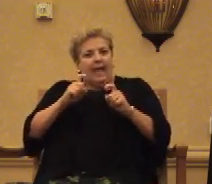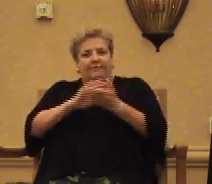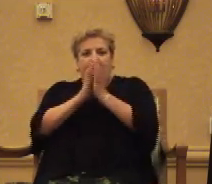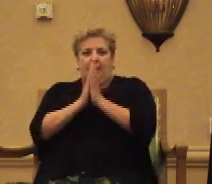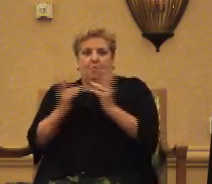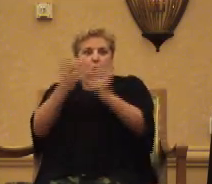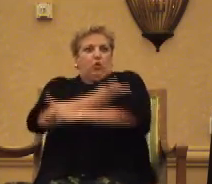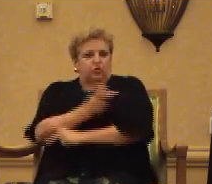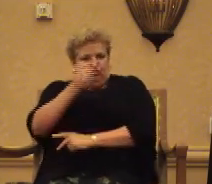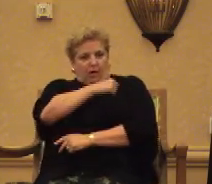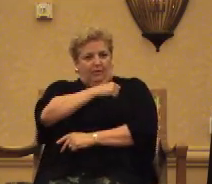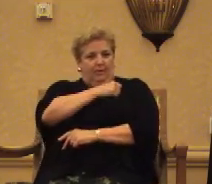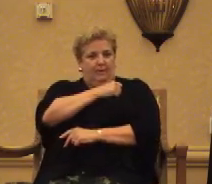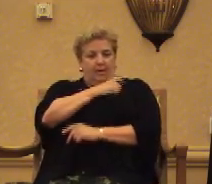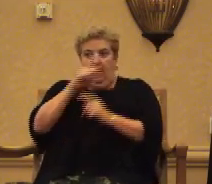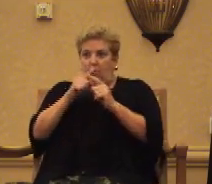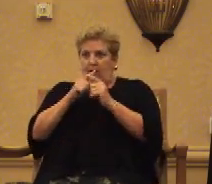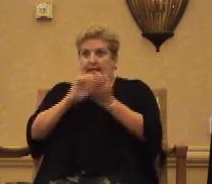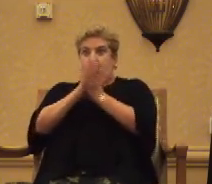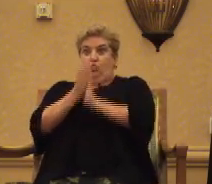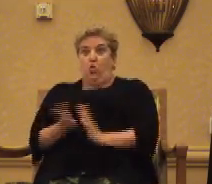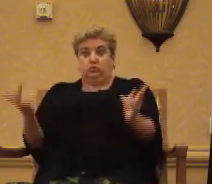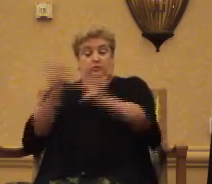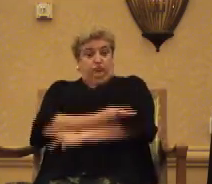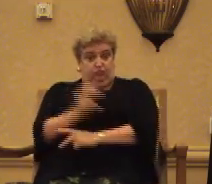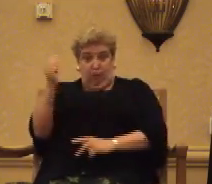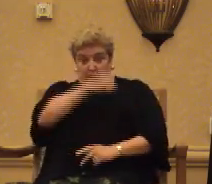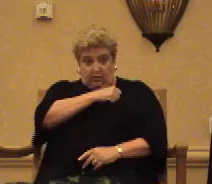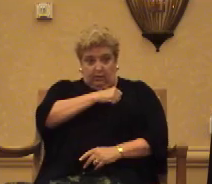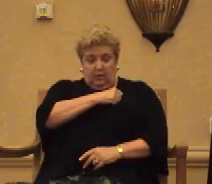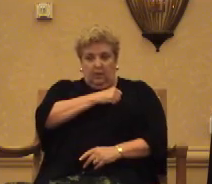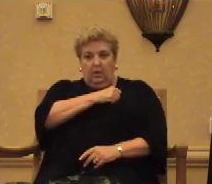When I'm drunk drunk, there's some stuff seems like a good idea, not a good idea.